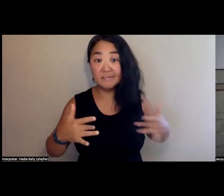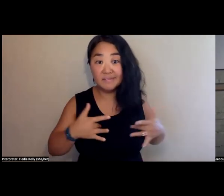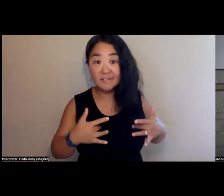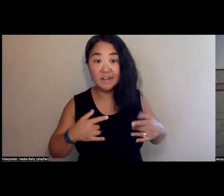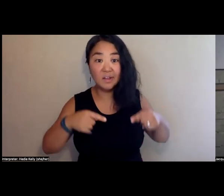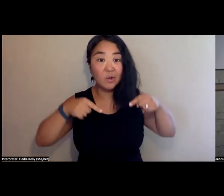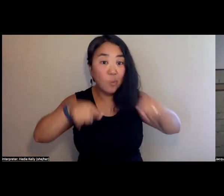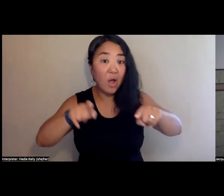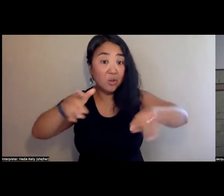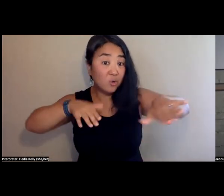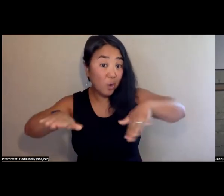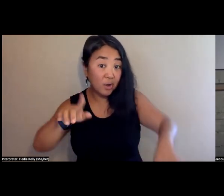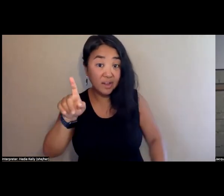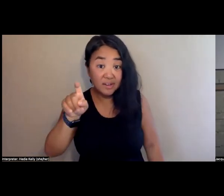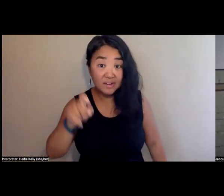walk?